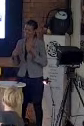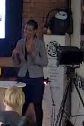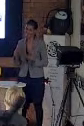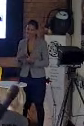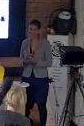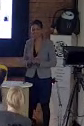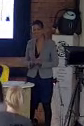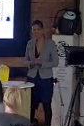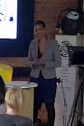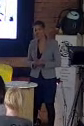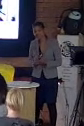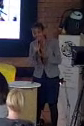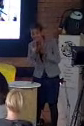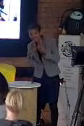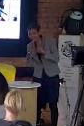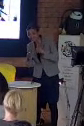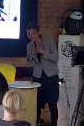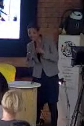Does that answer the question?